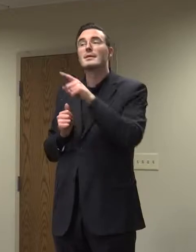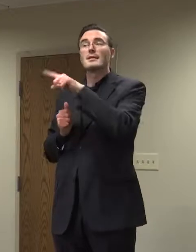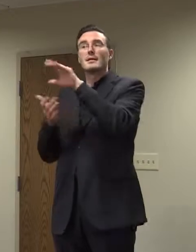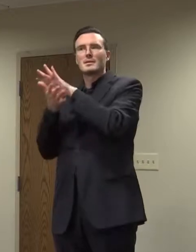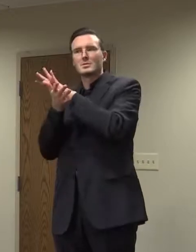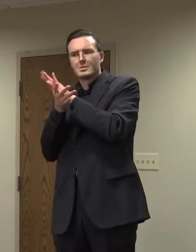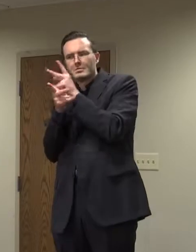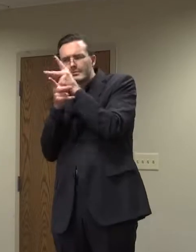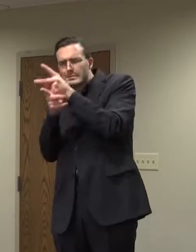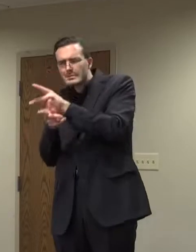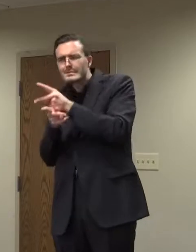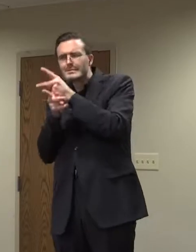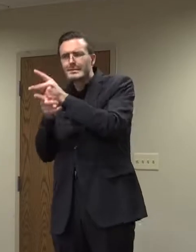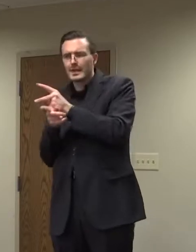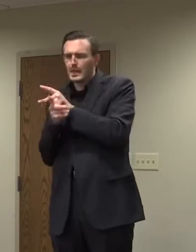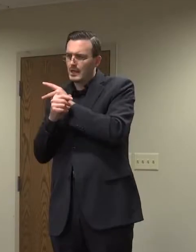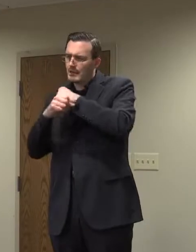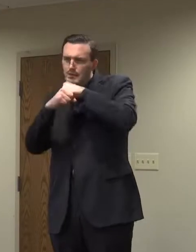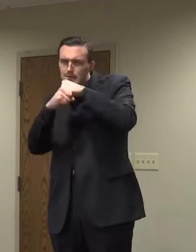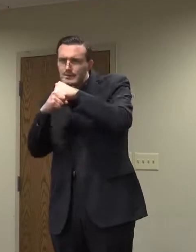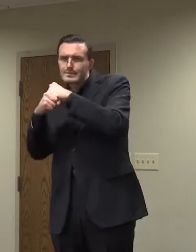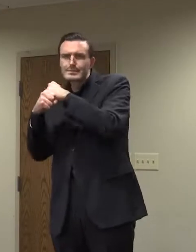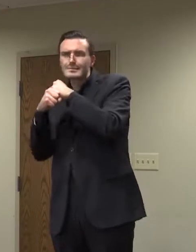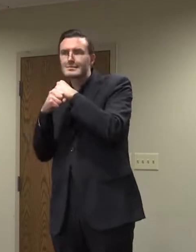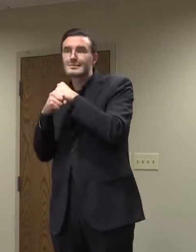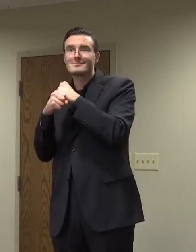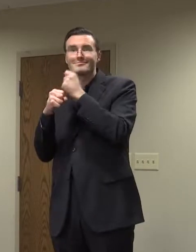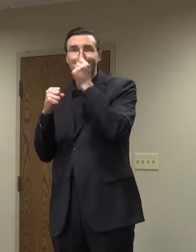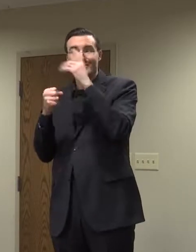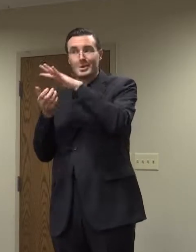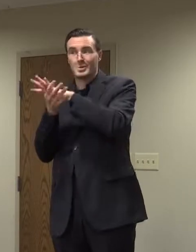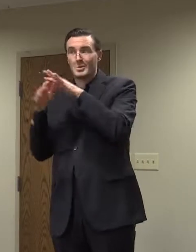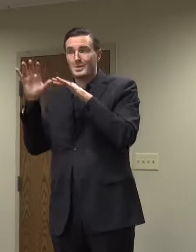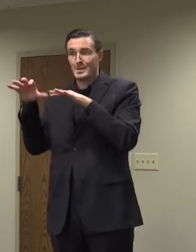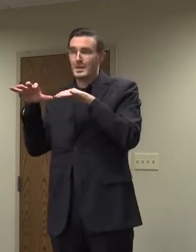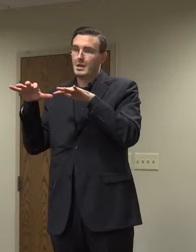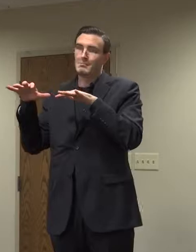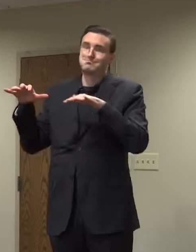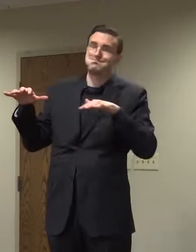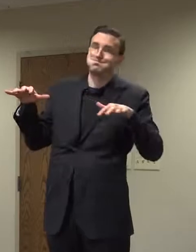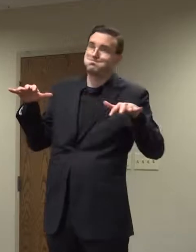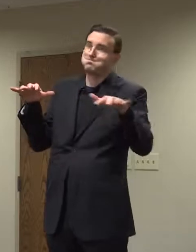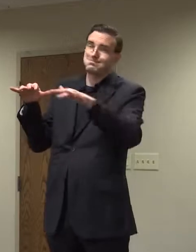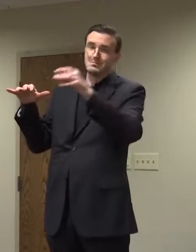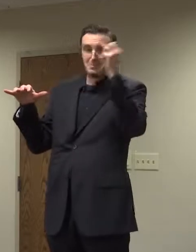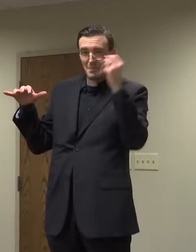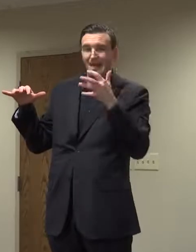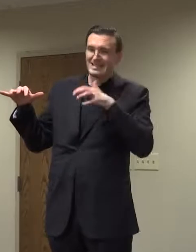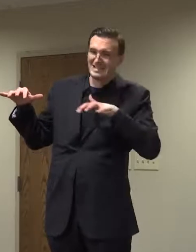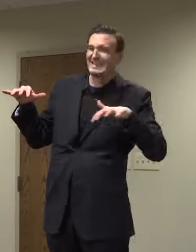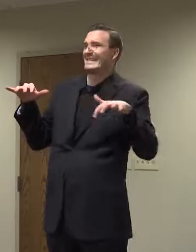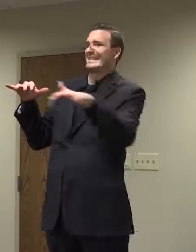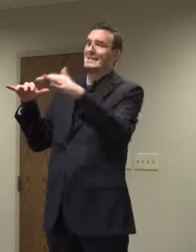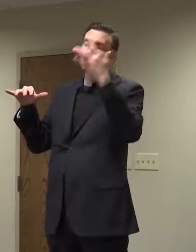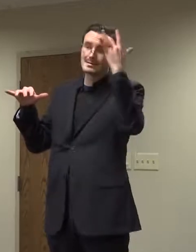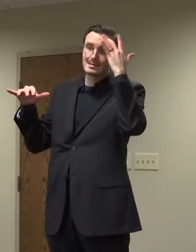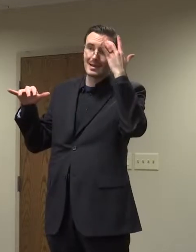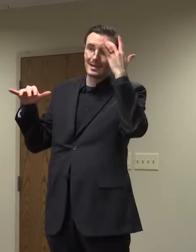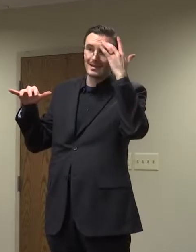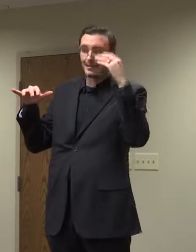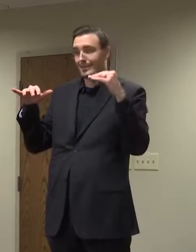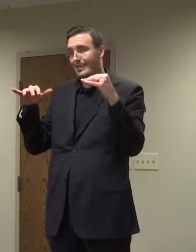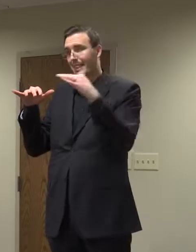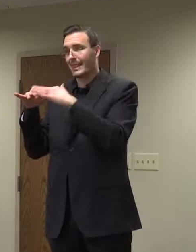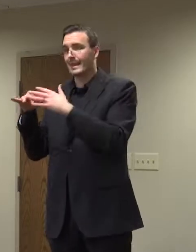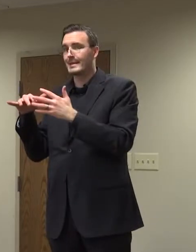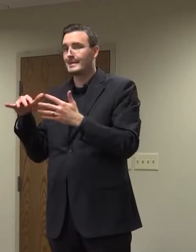school environment, but with this much positivity surrounding it, it's very hard. So I remind the public, you're right,